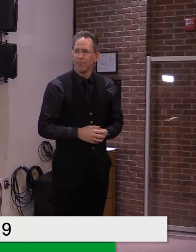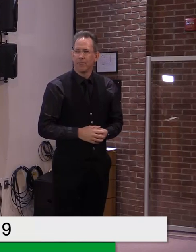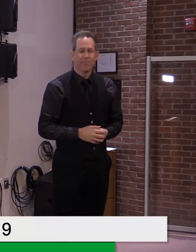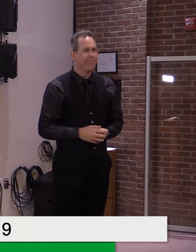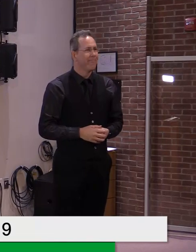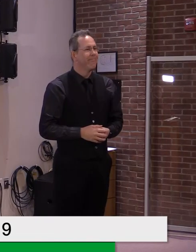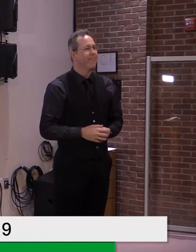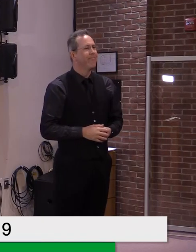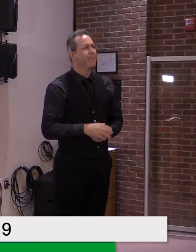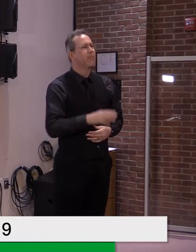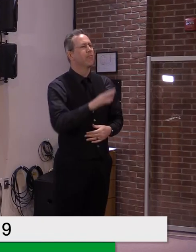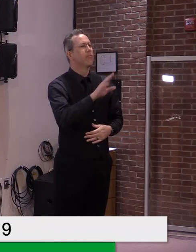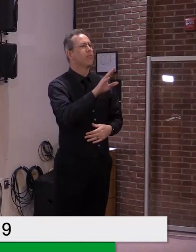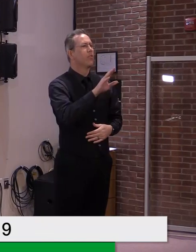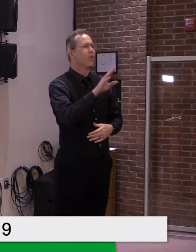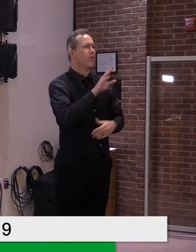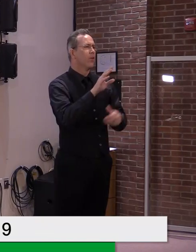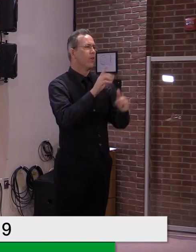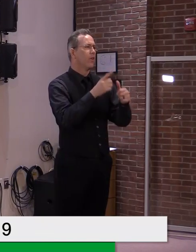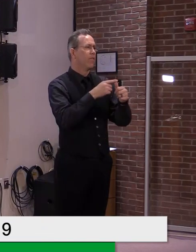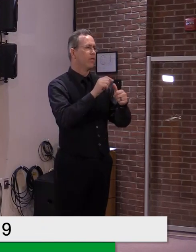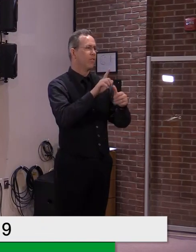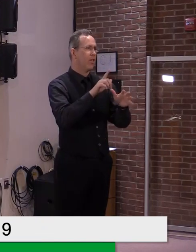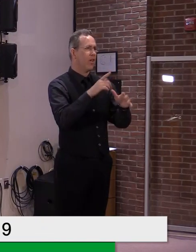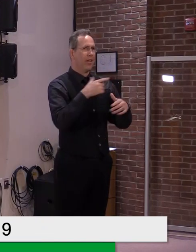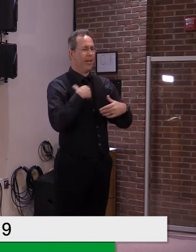First of all, Tim, what are you trying to do? Get me in trouble here?